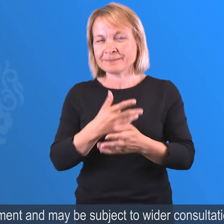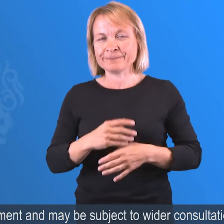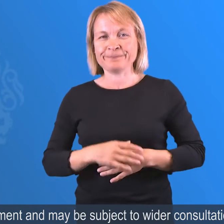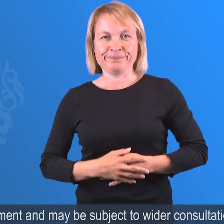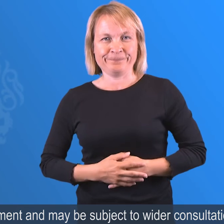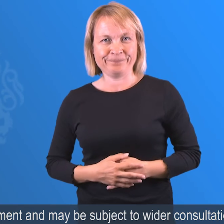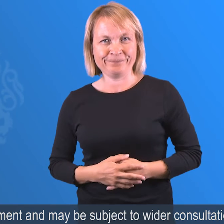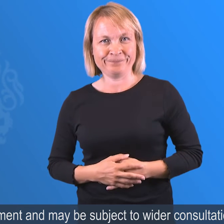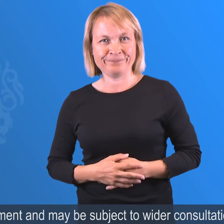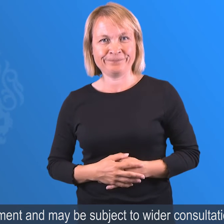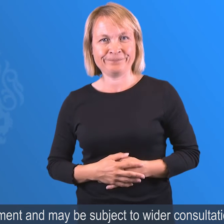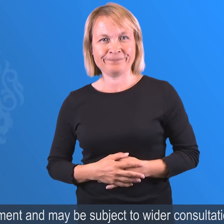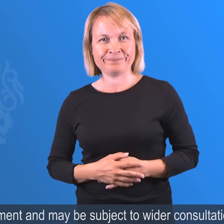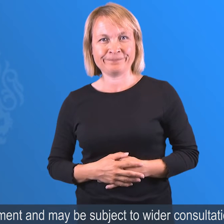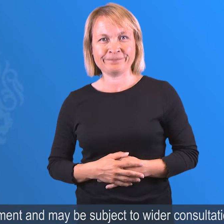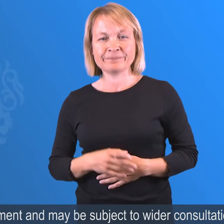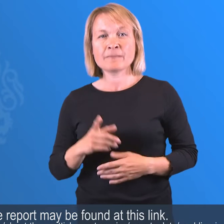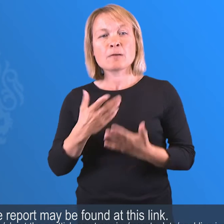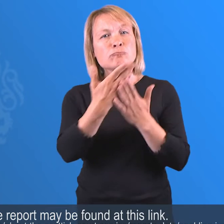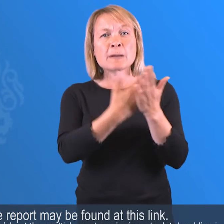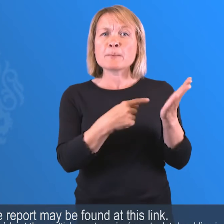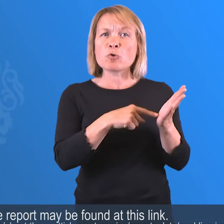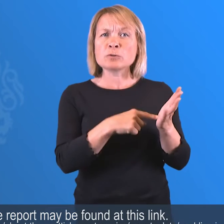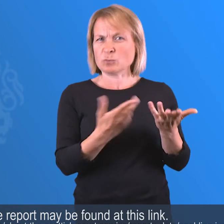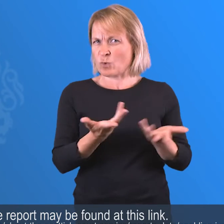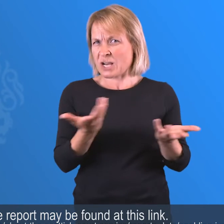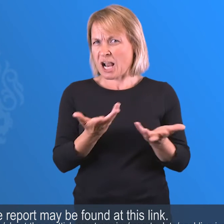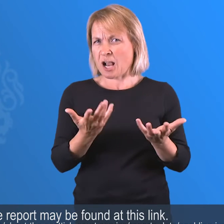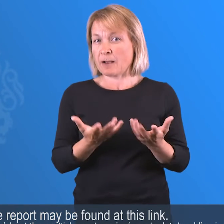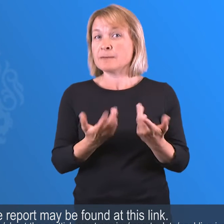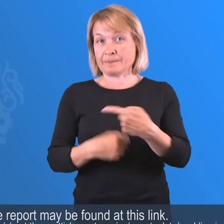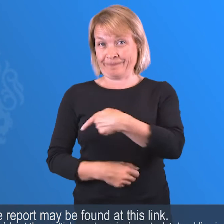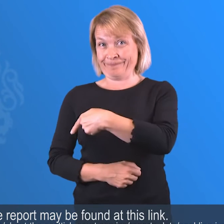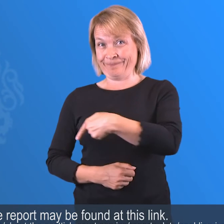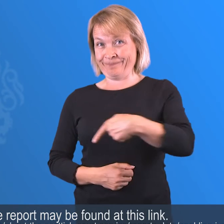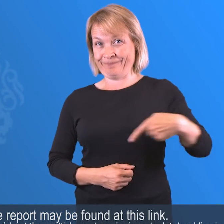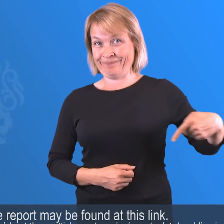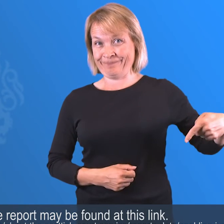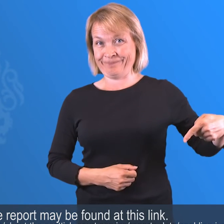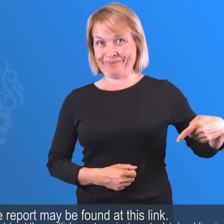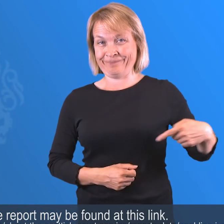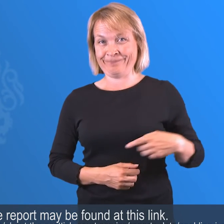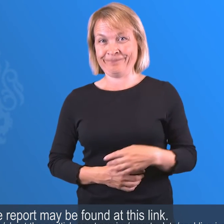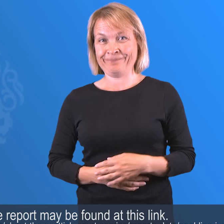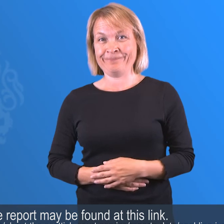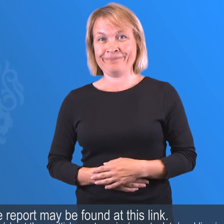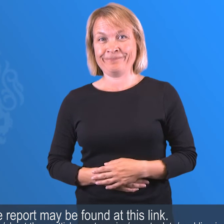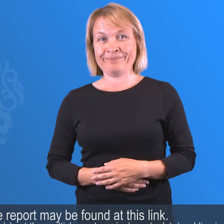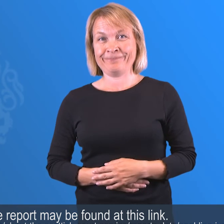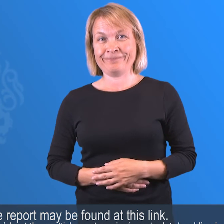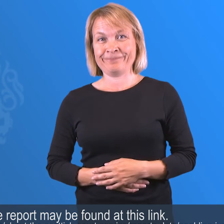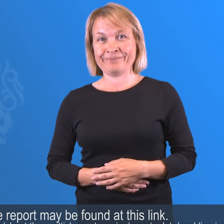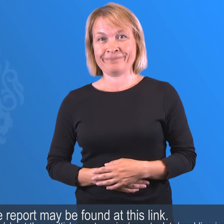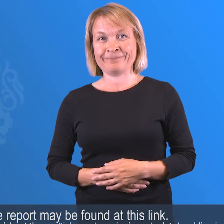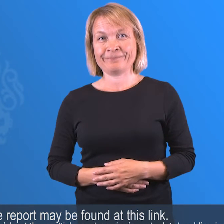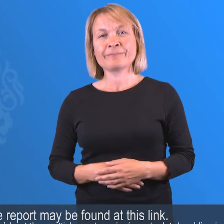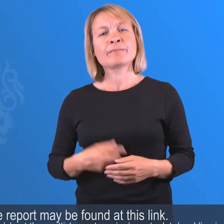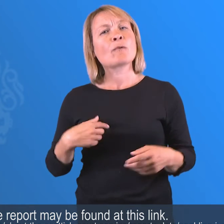to wider consultation. The report may be found at this link.